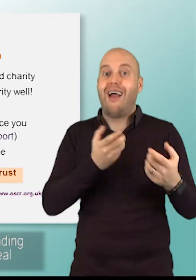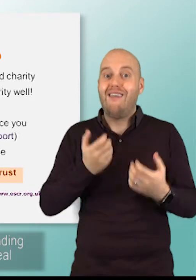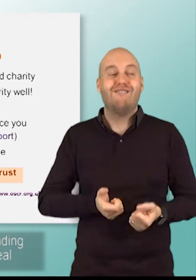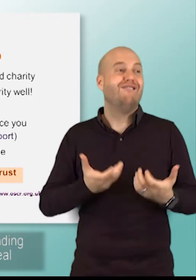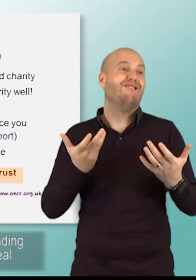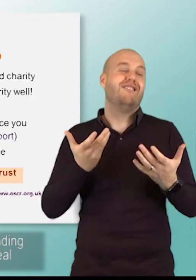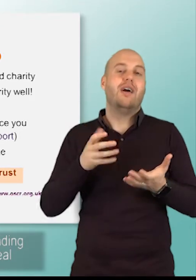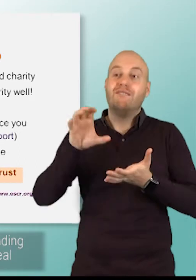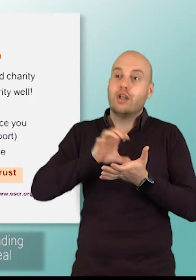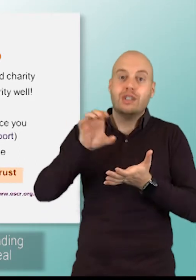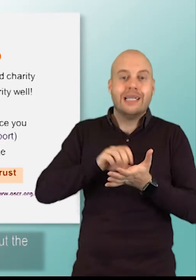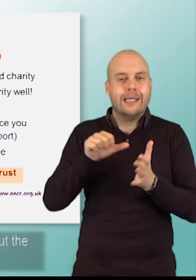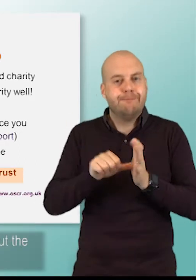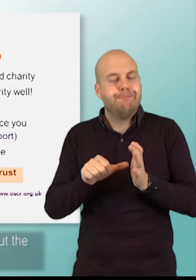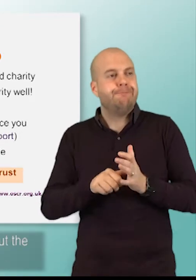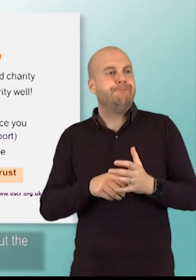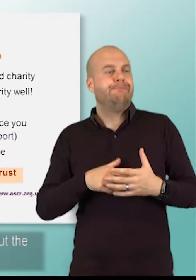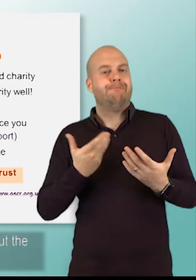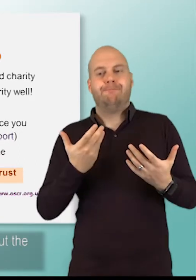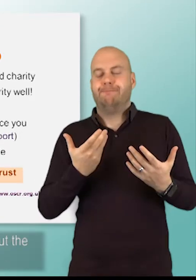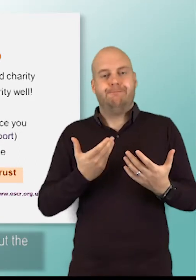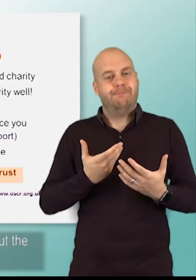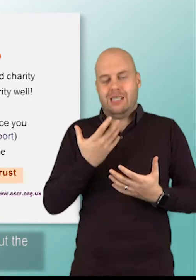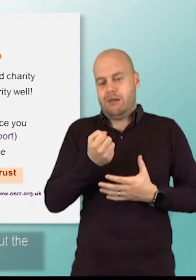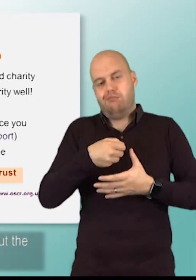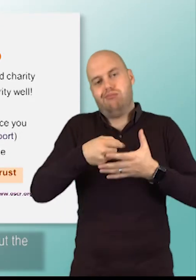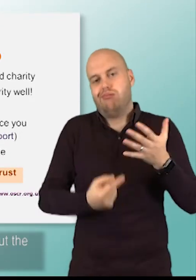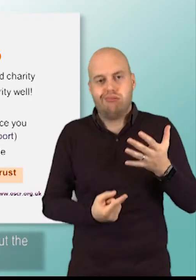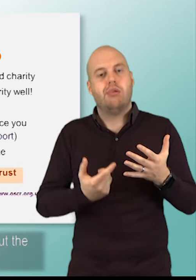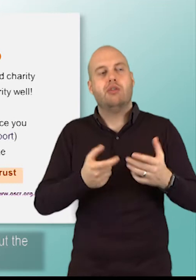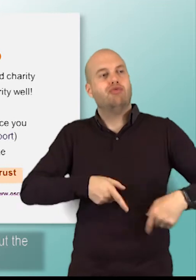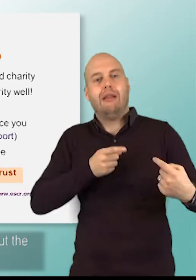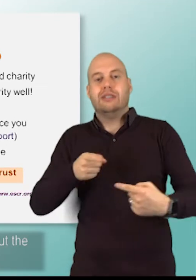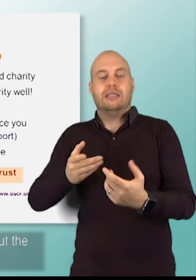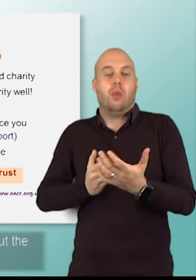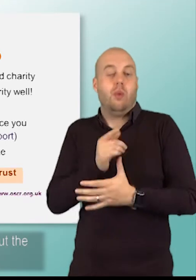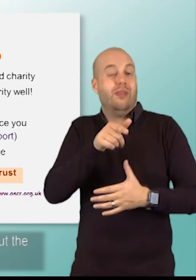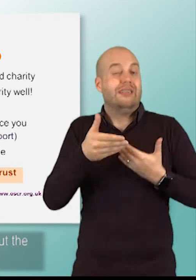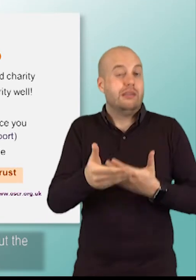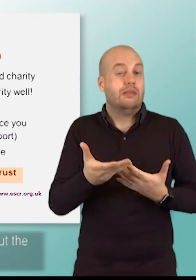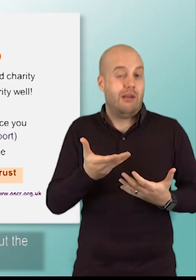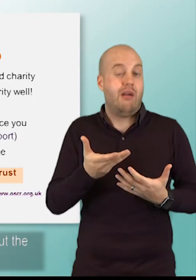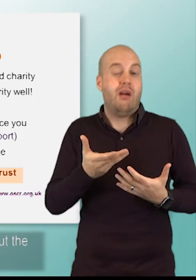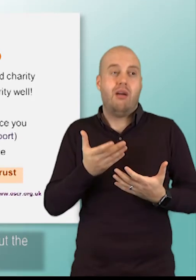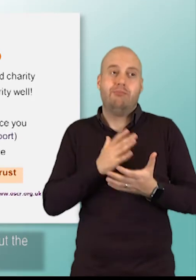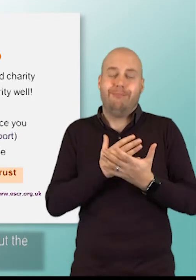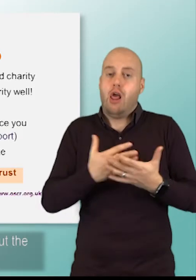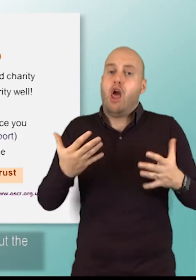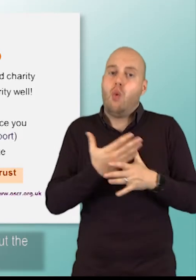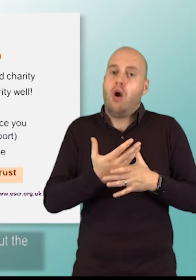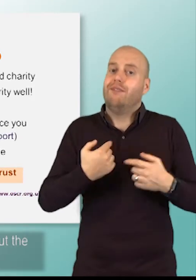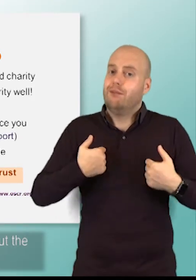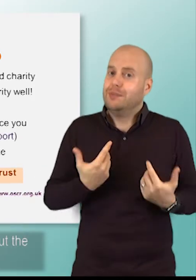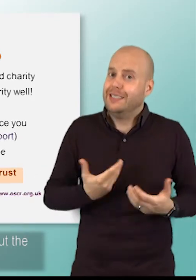funding challenges, operational challenges, things to deal with that as volunteers is asking quite a lot of you. But the